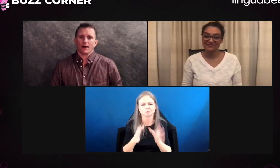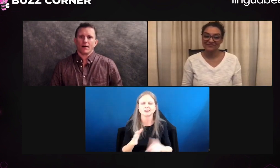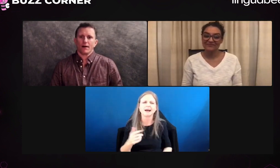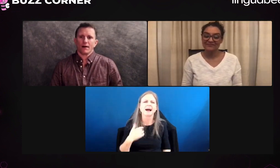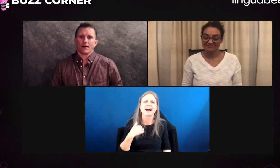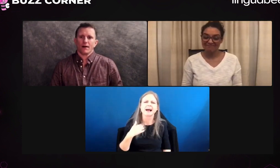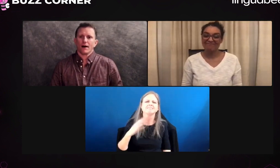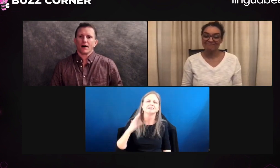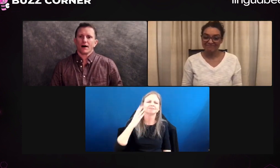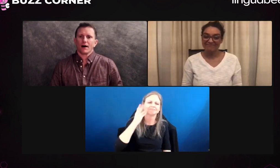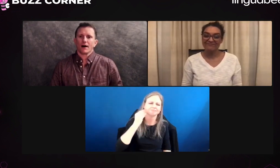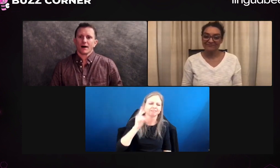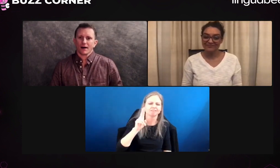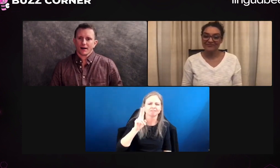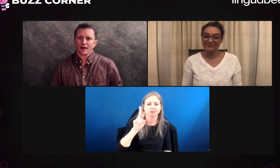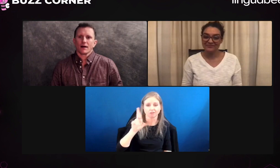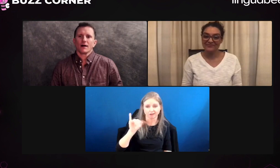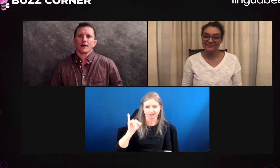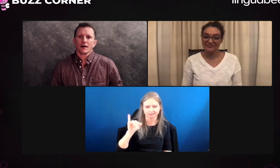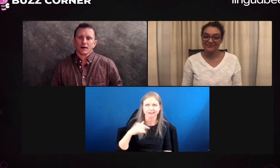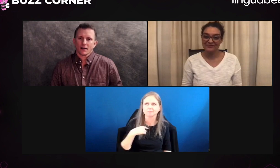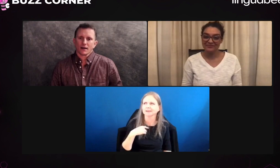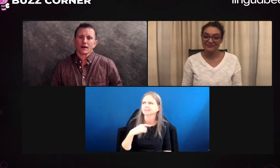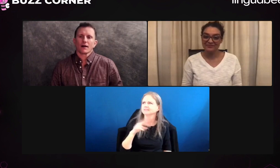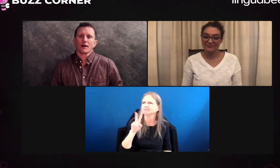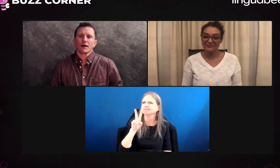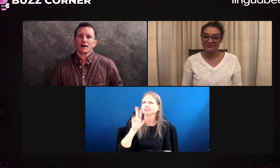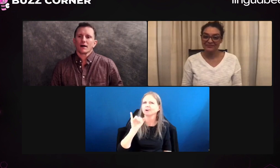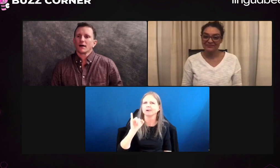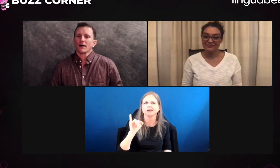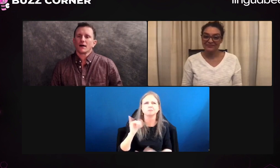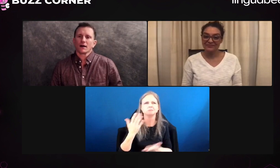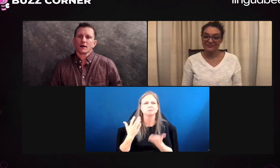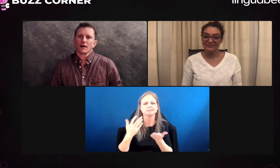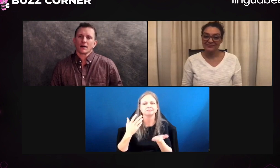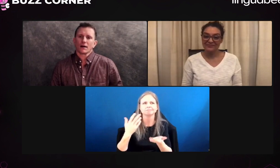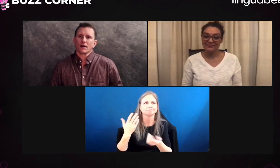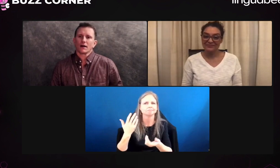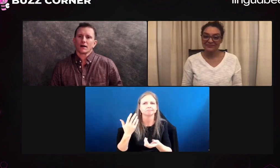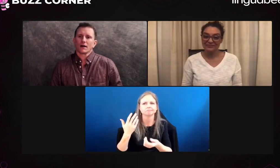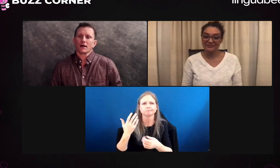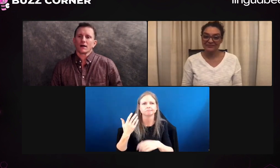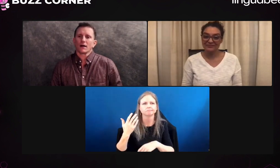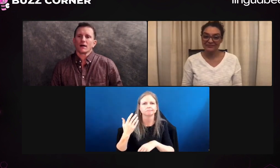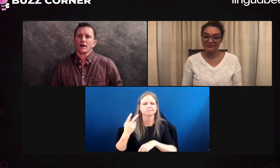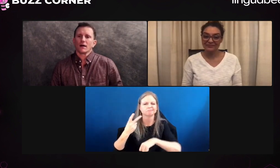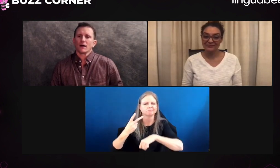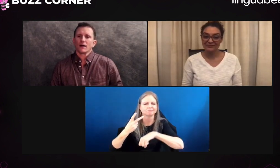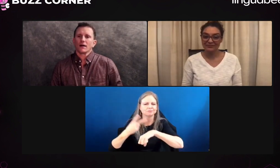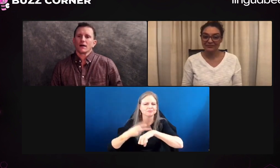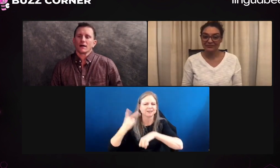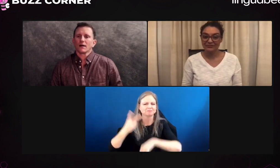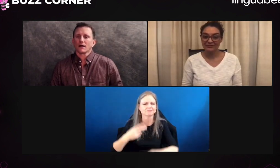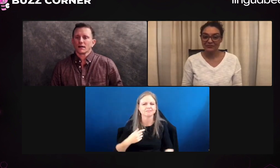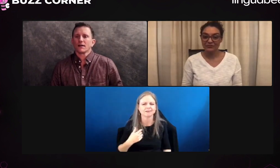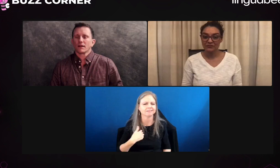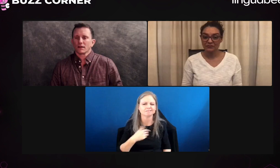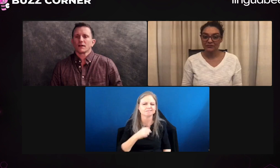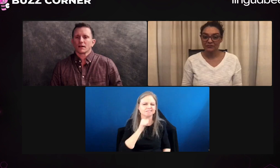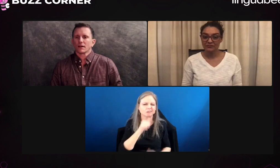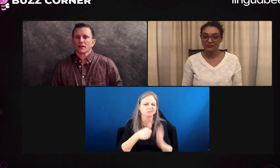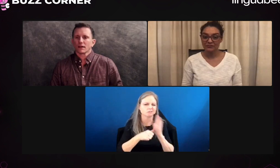I'll be honest with you, I would prefer to wait for that physical interpreter. My experience with VRI, I